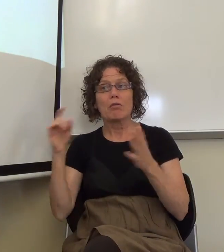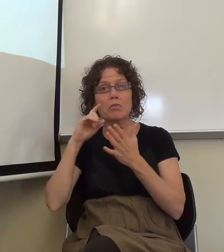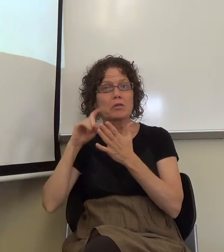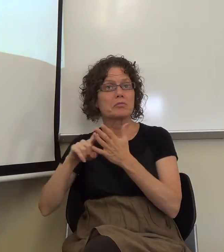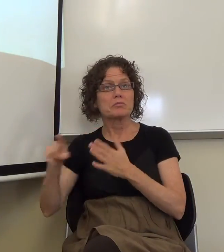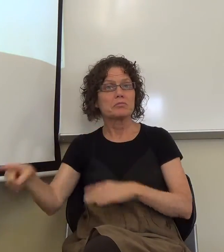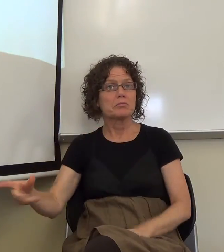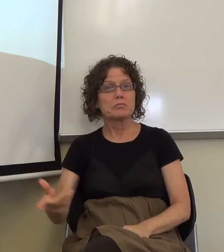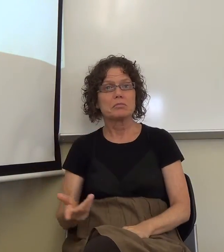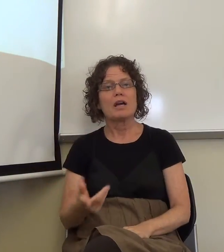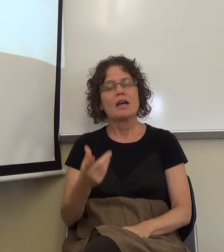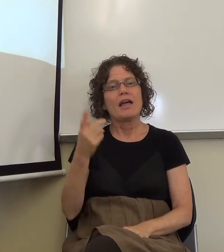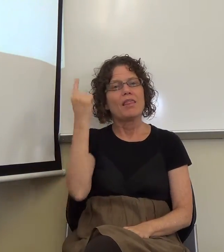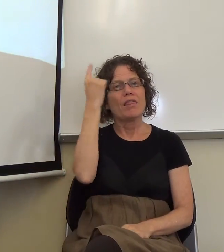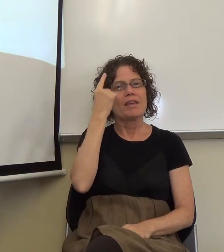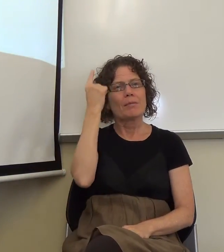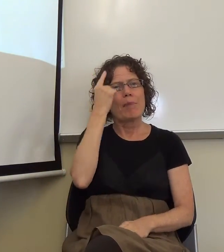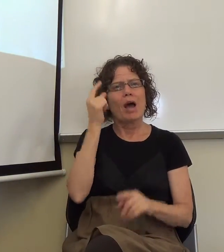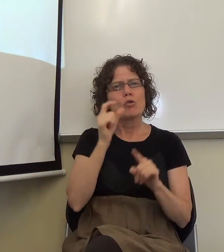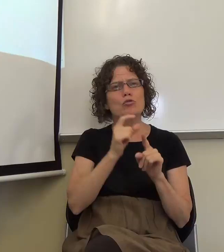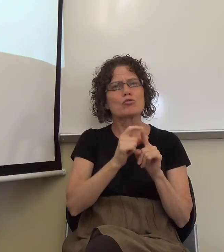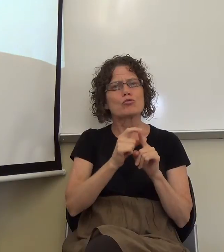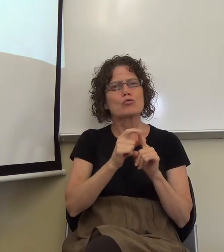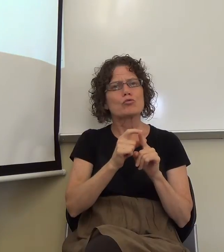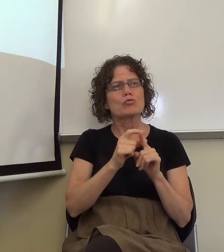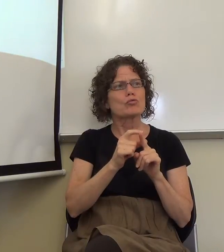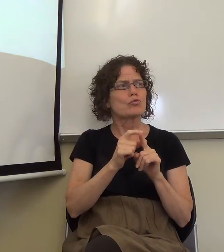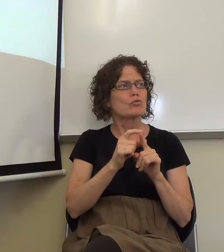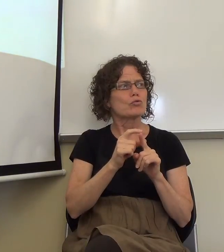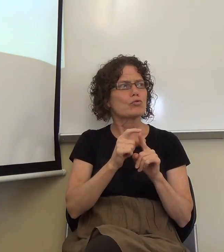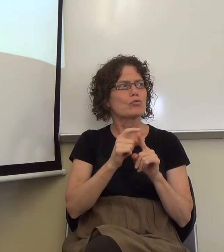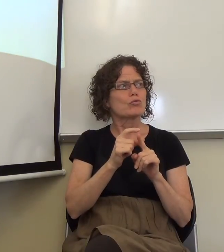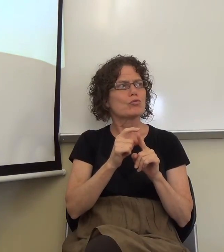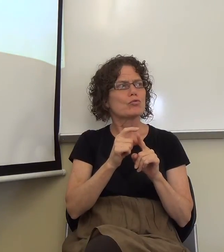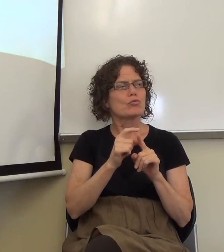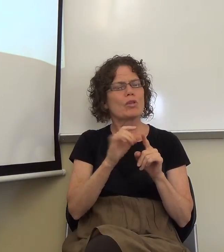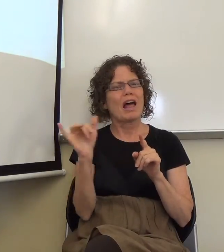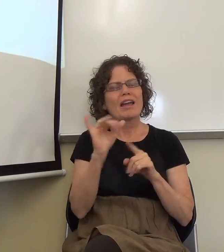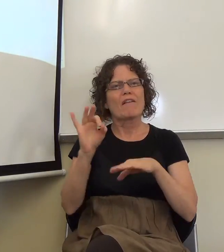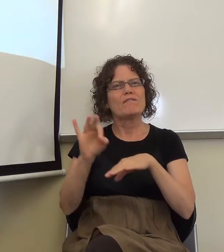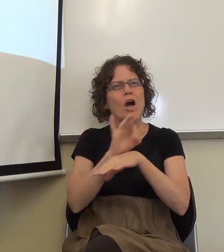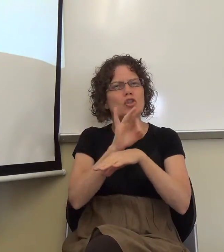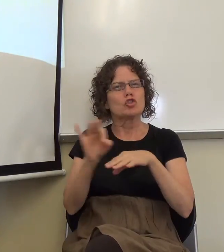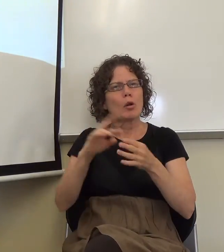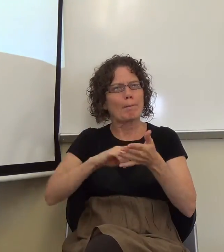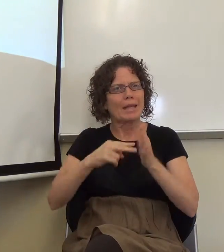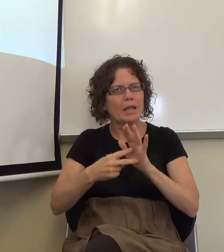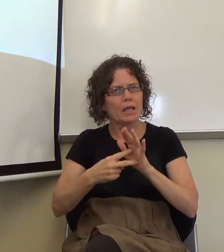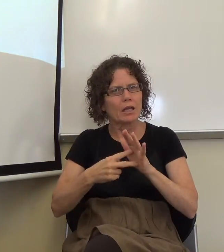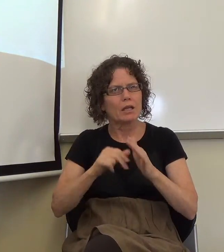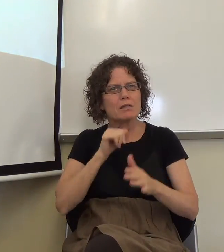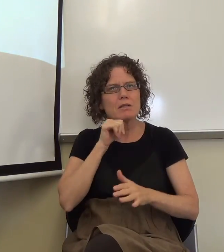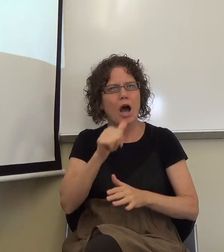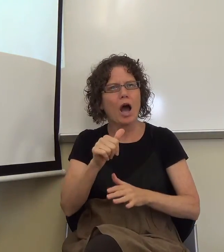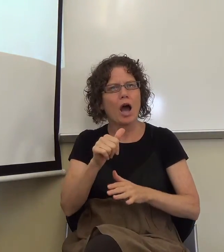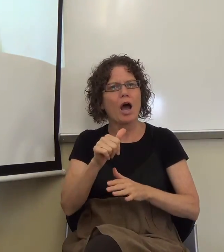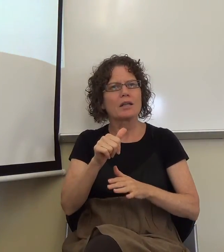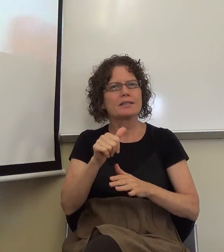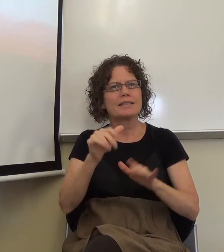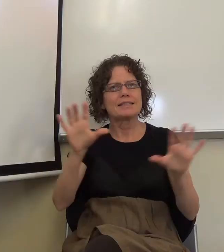So think in terms of Girly. functional, meaning not decorative.